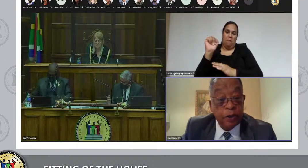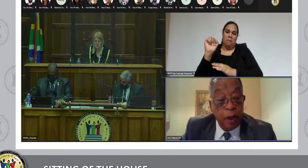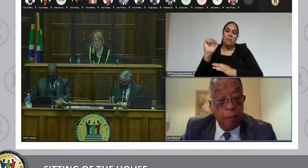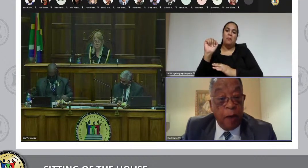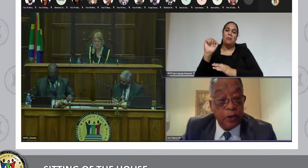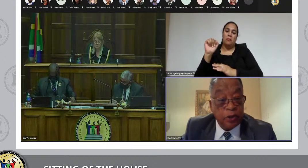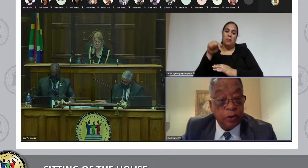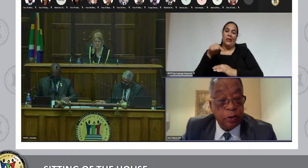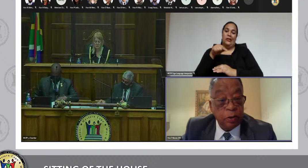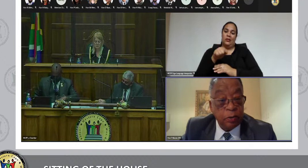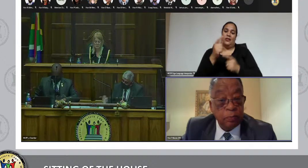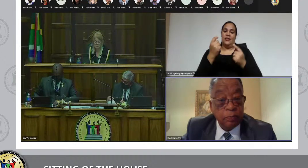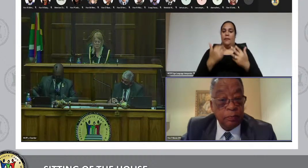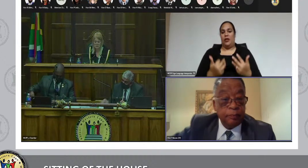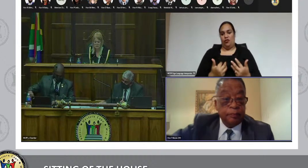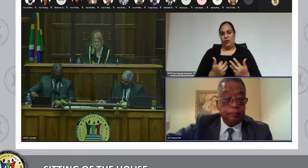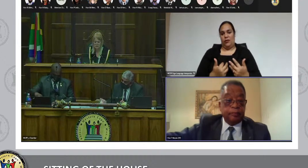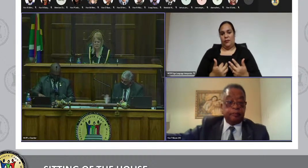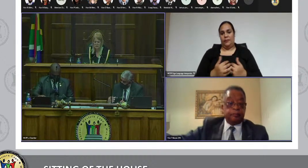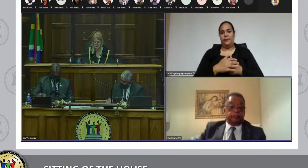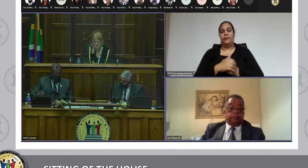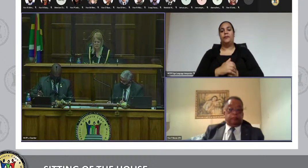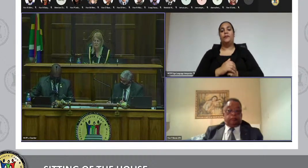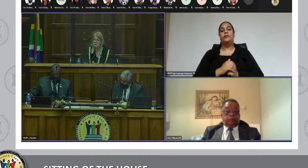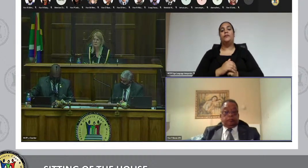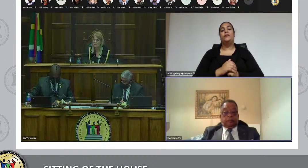of this budget.